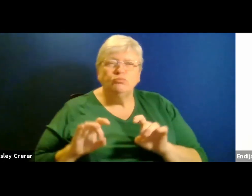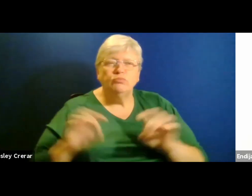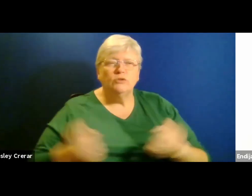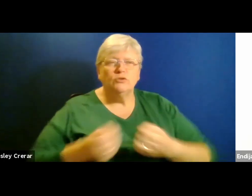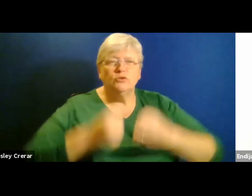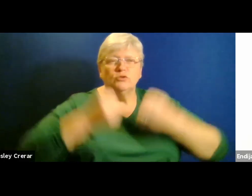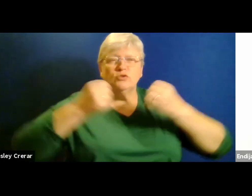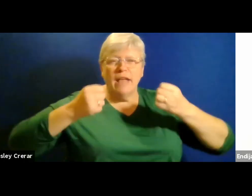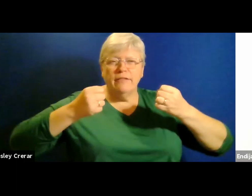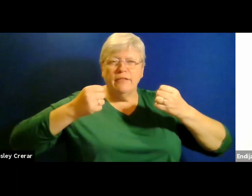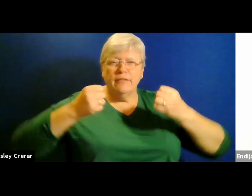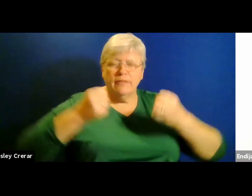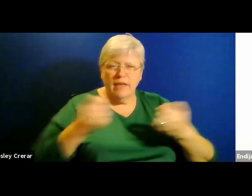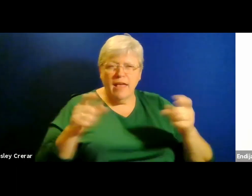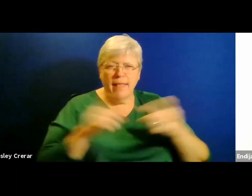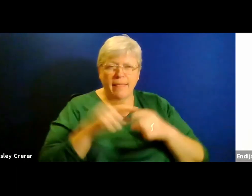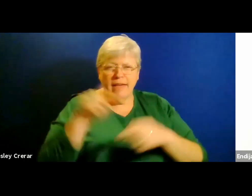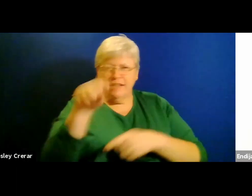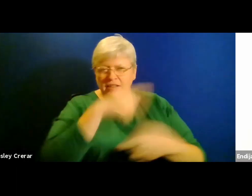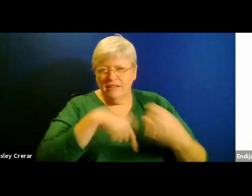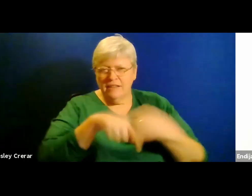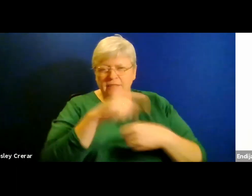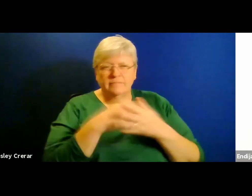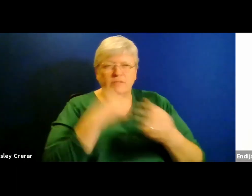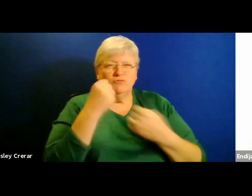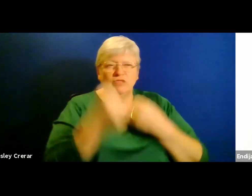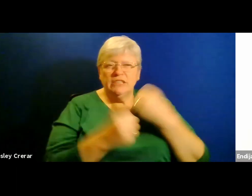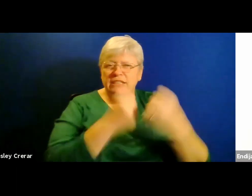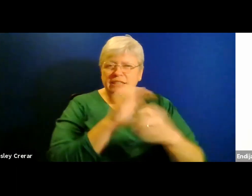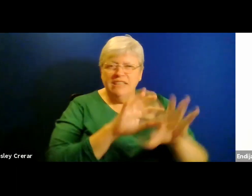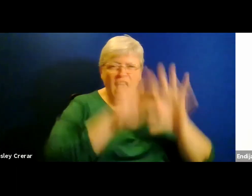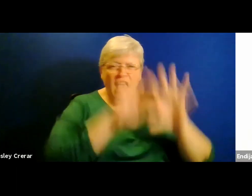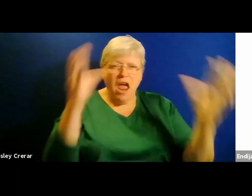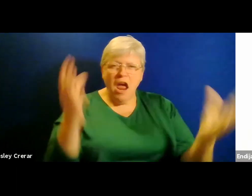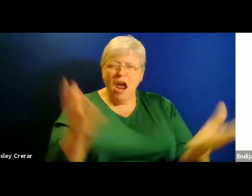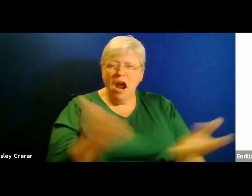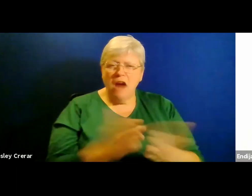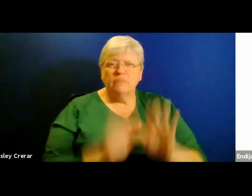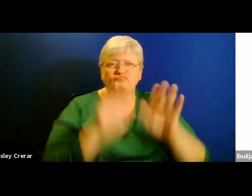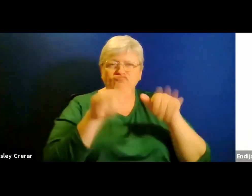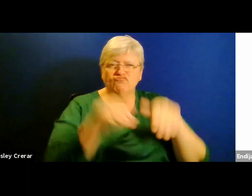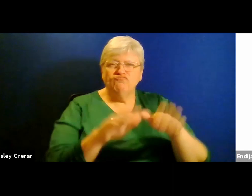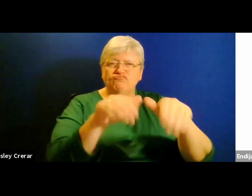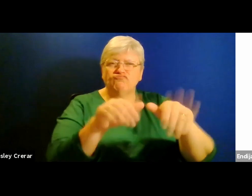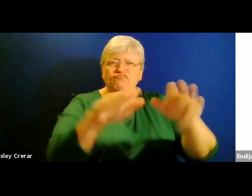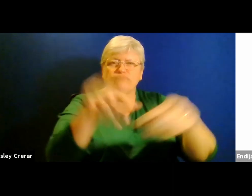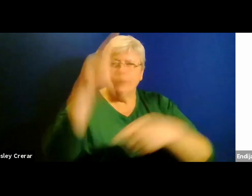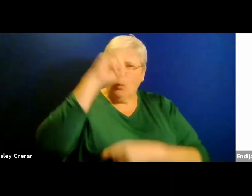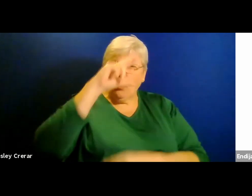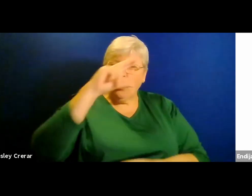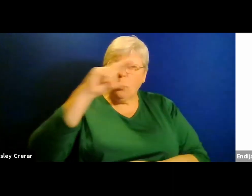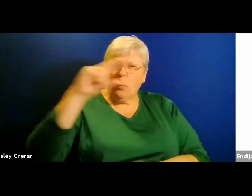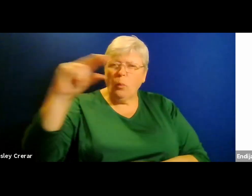limbs like they are what spins the earth with their running. Waves of them run across the earth. The sight of them leaves